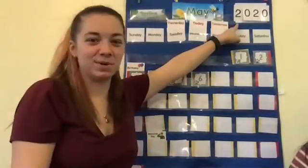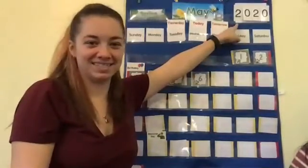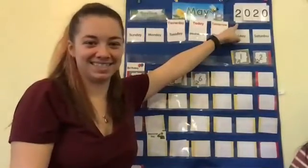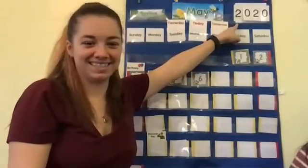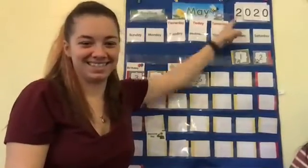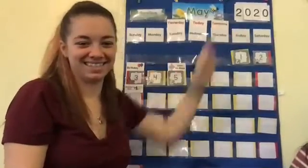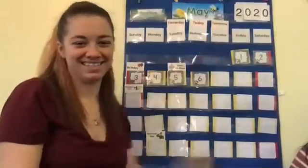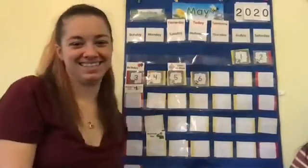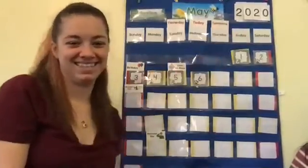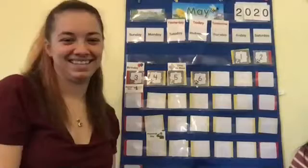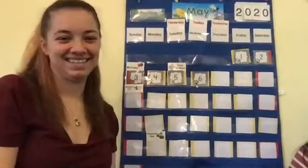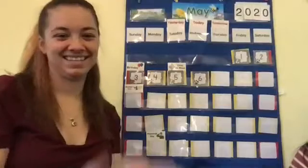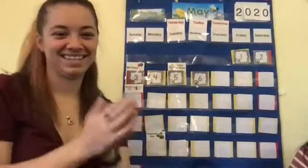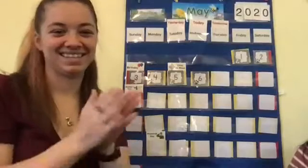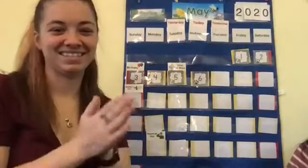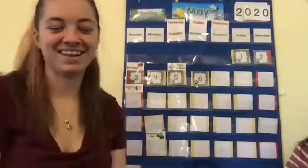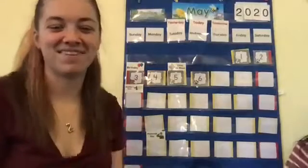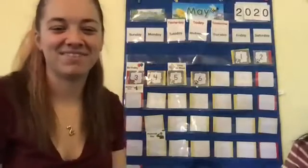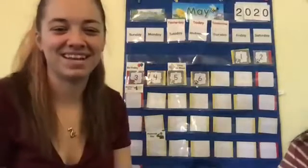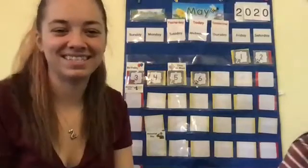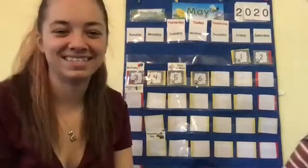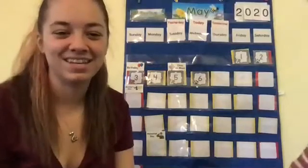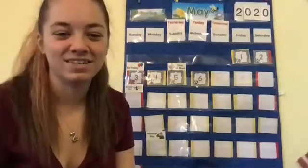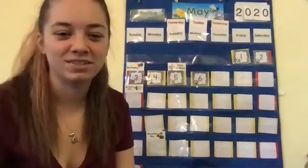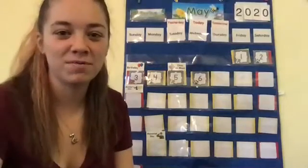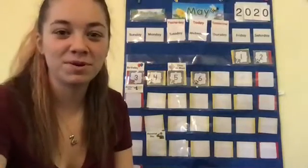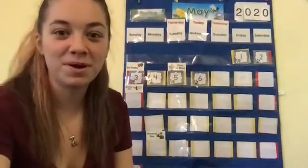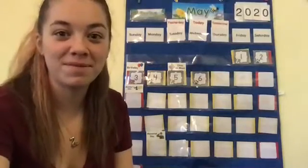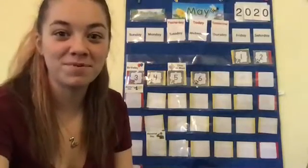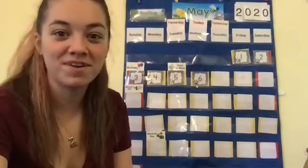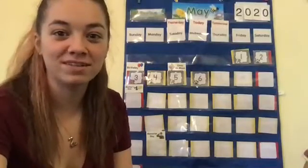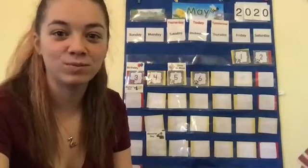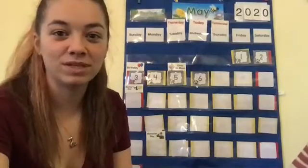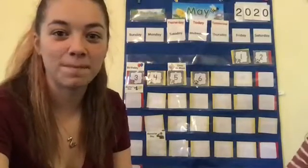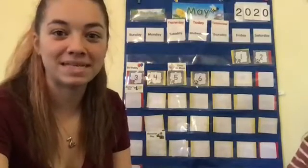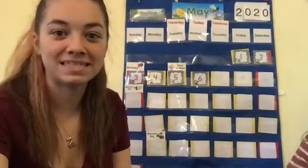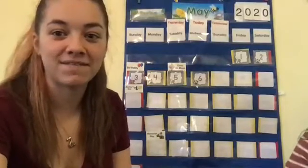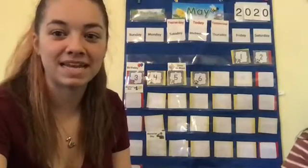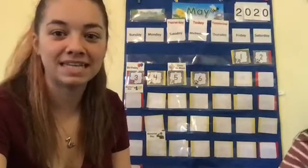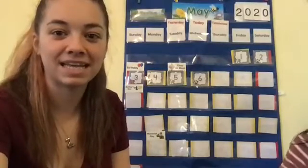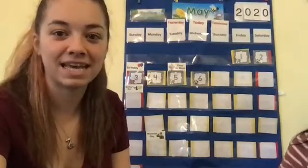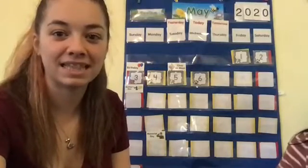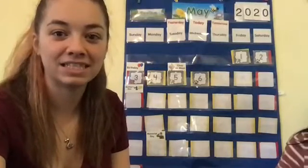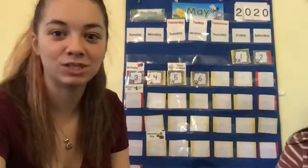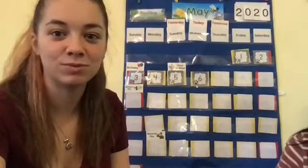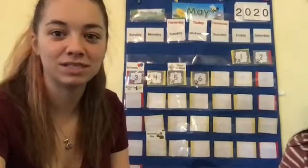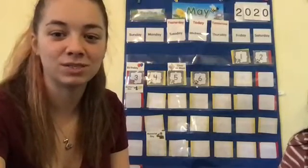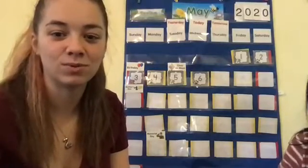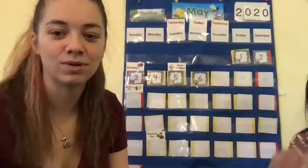2020. Good job, my friends. So now we're going to go ahead and move on with Miss Vanessa and listen to a story.